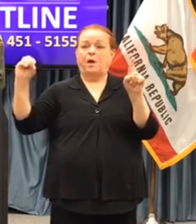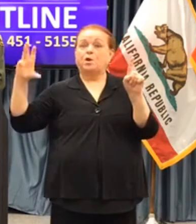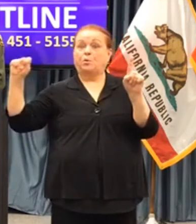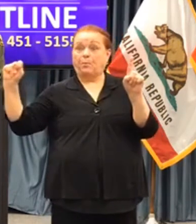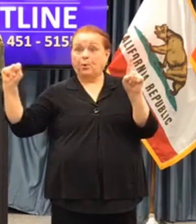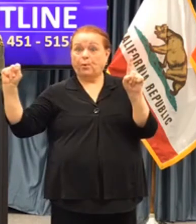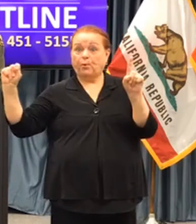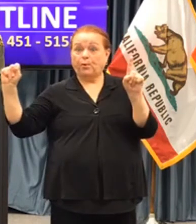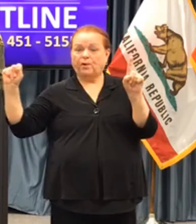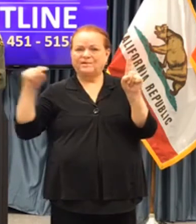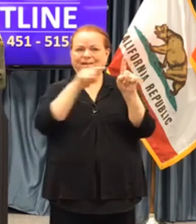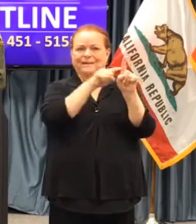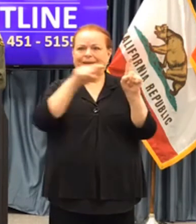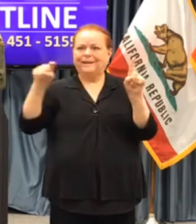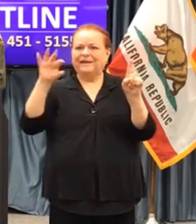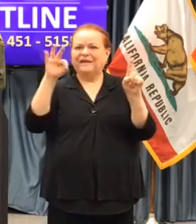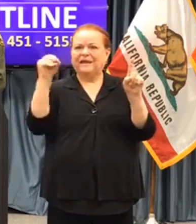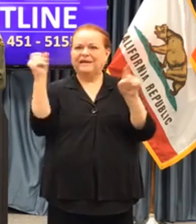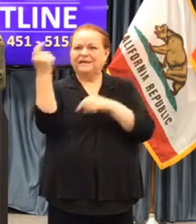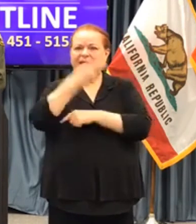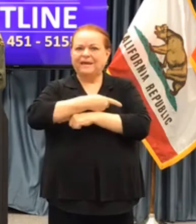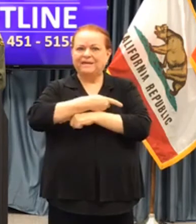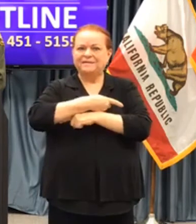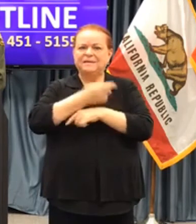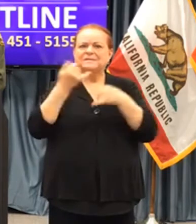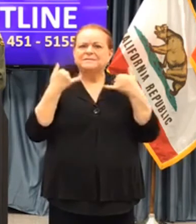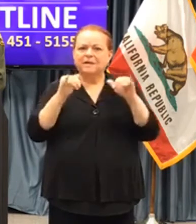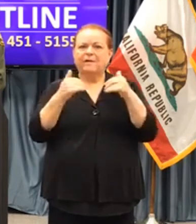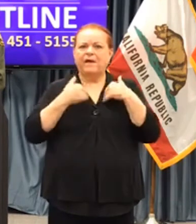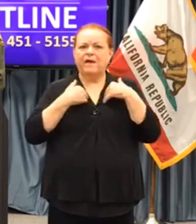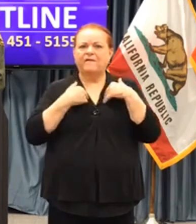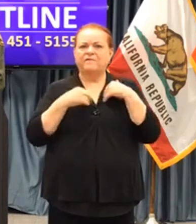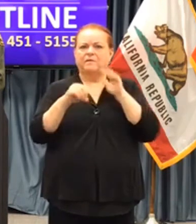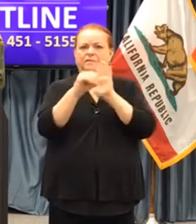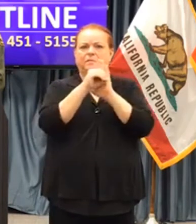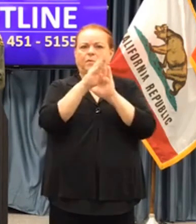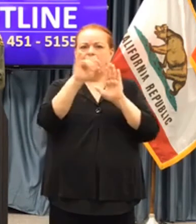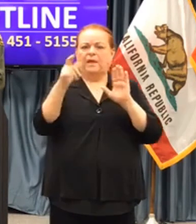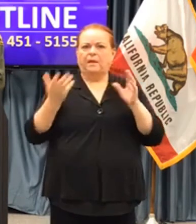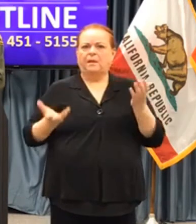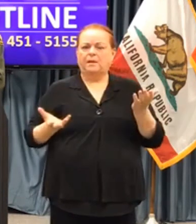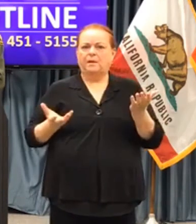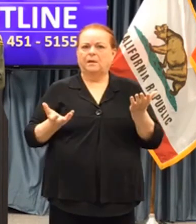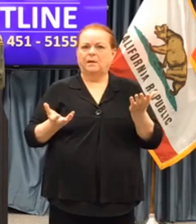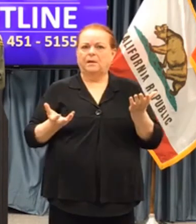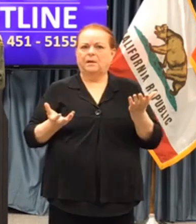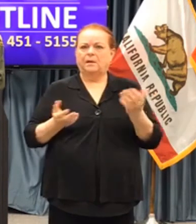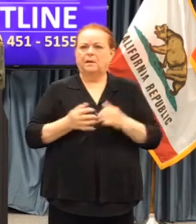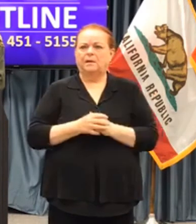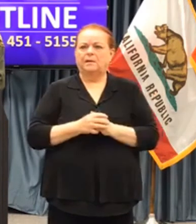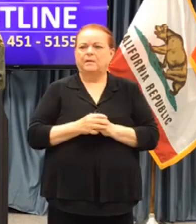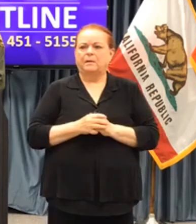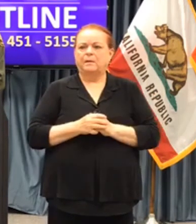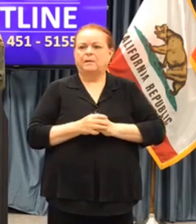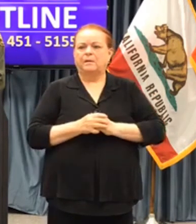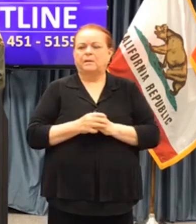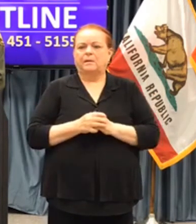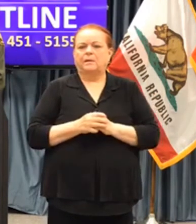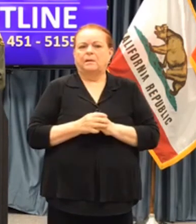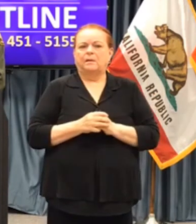October, right? October 1st before it would be invalid, or 90 days from there. It's actual, not calendar months, but